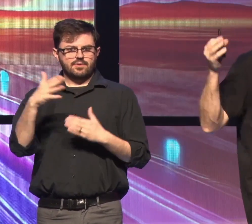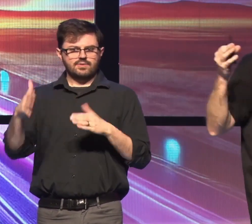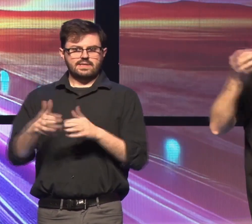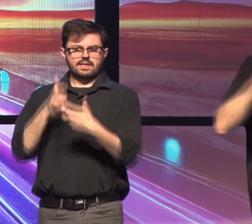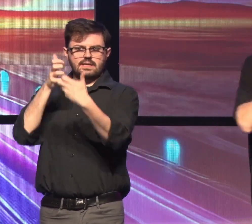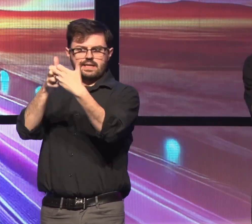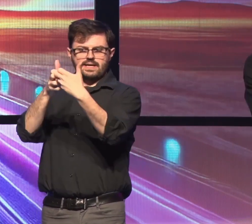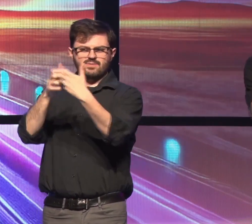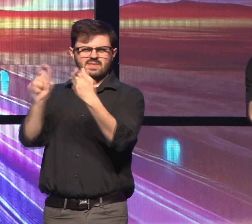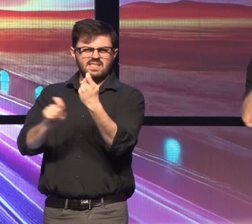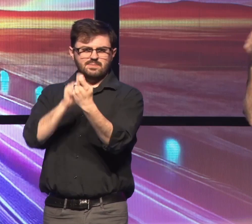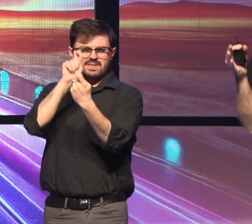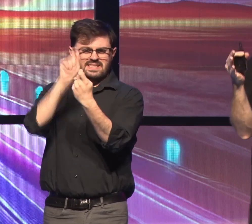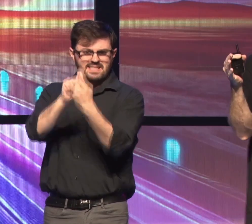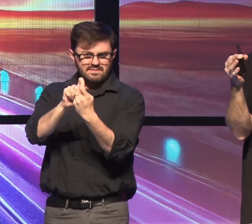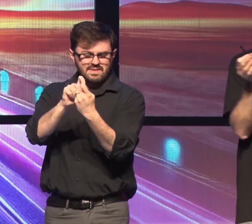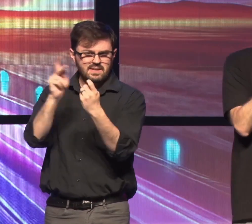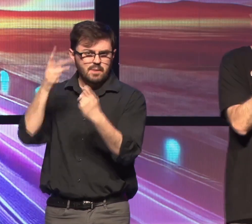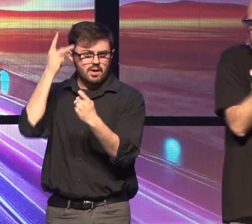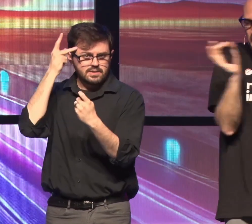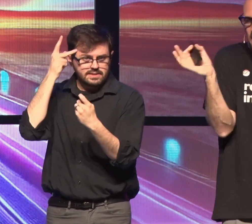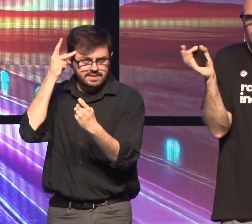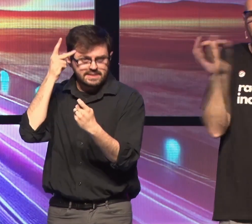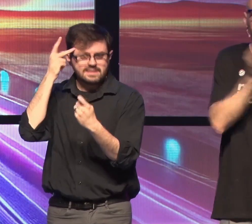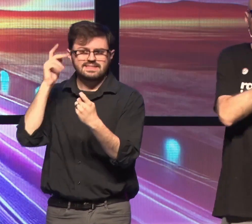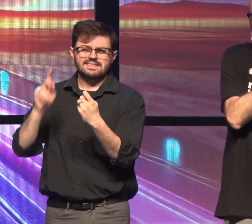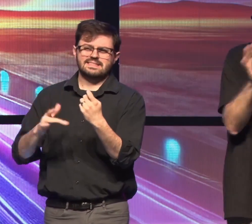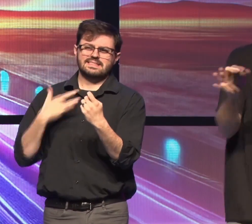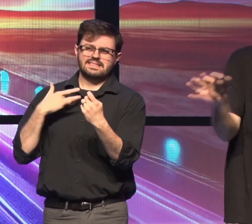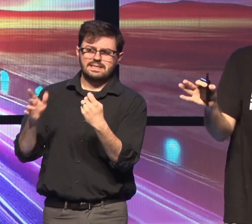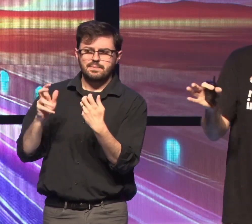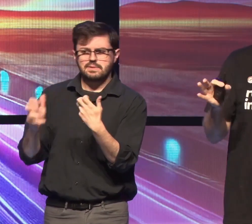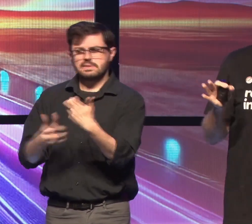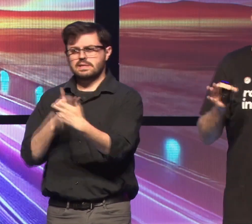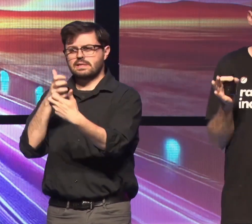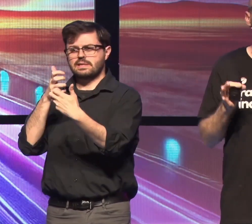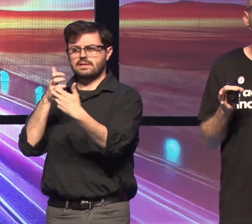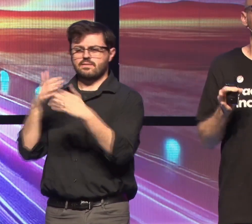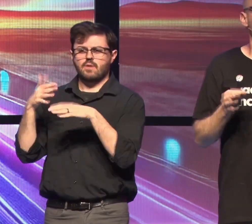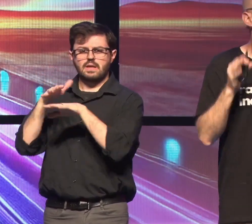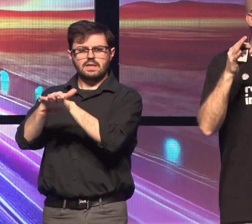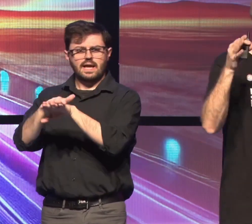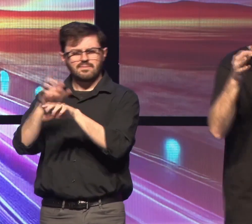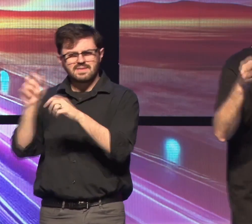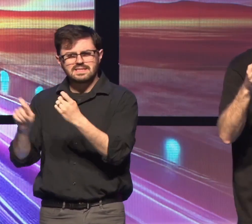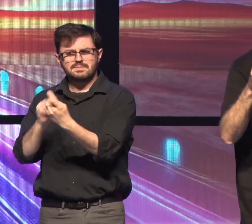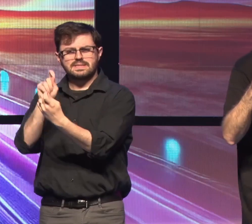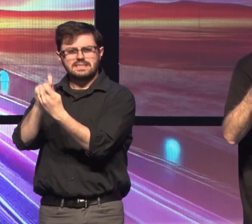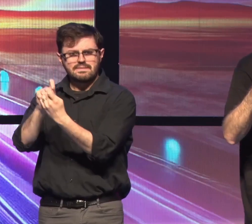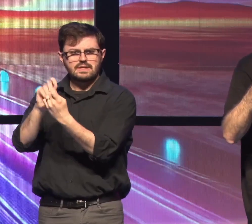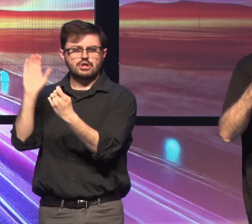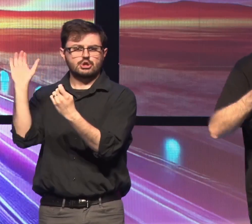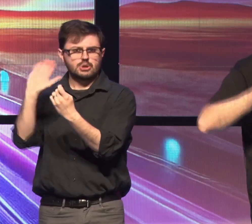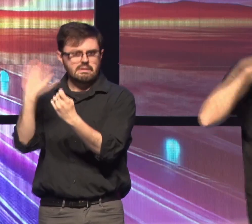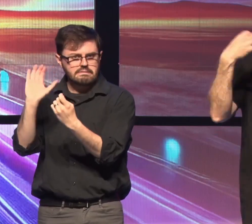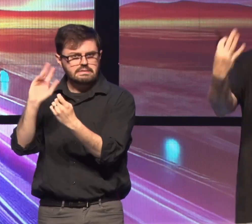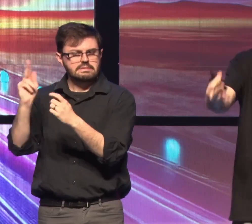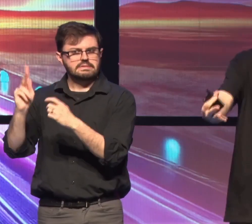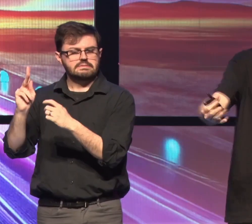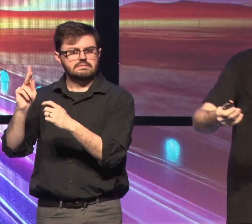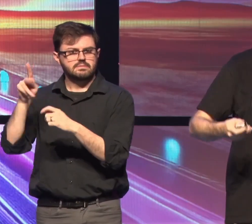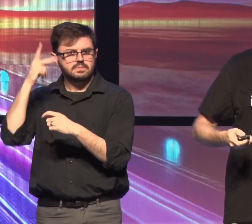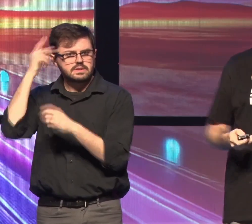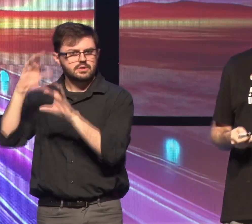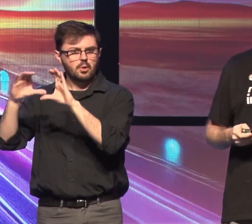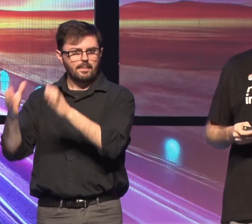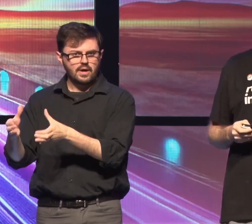often align with certain political parties. And it's usually conservative political parties, right? And in doing that, there's an